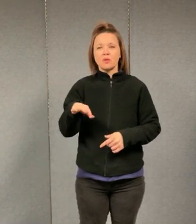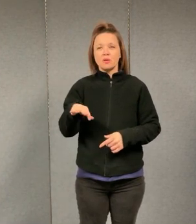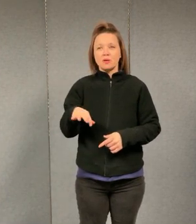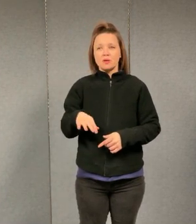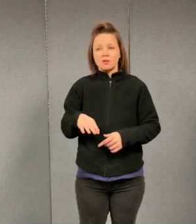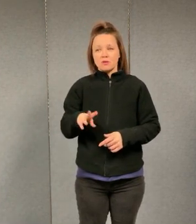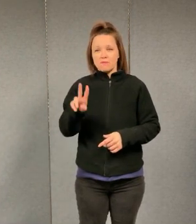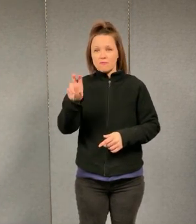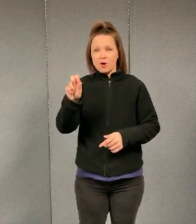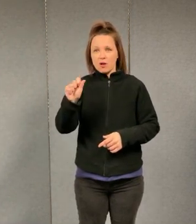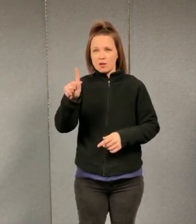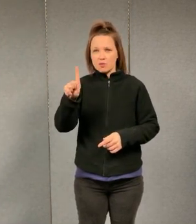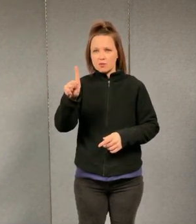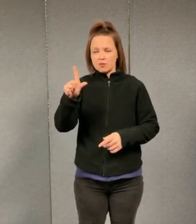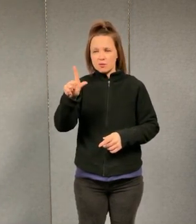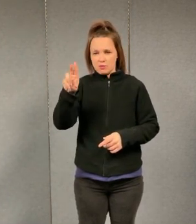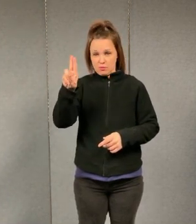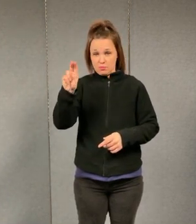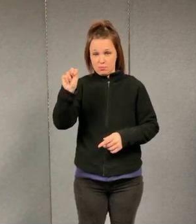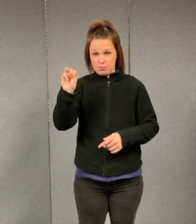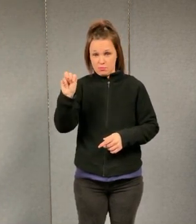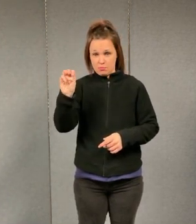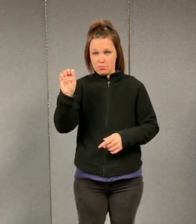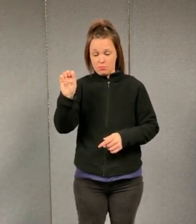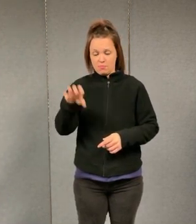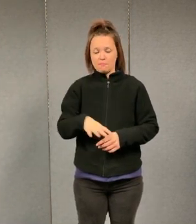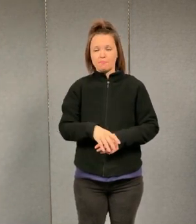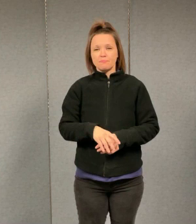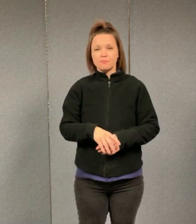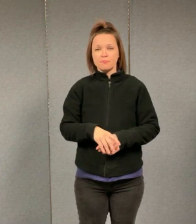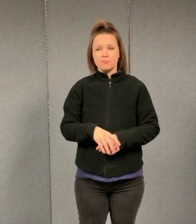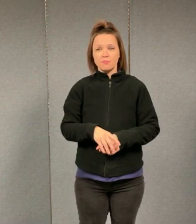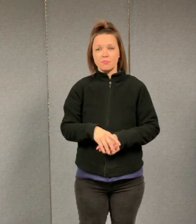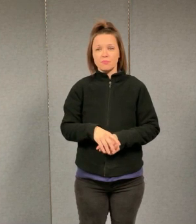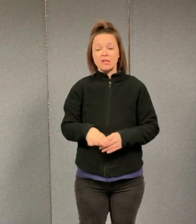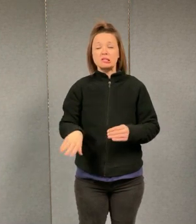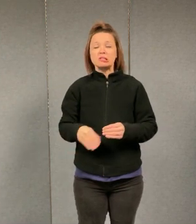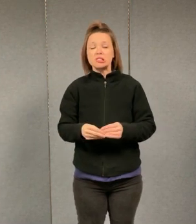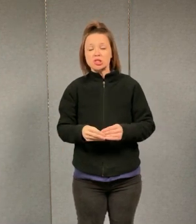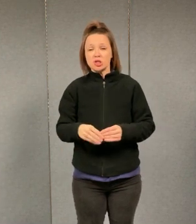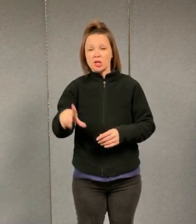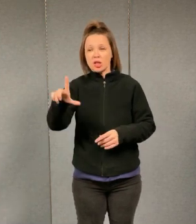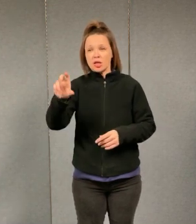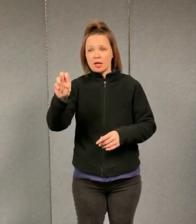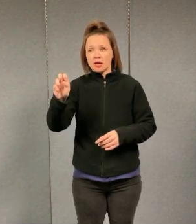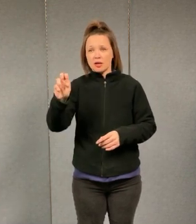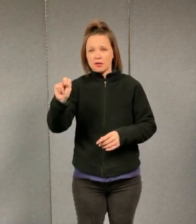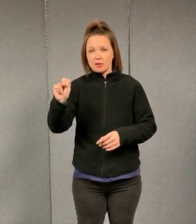volume? Remember, in addition to the length and width, we need to know how thick